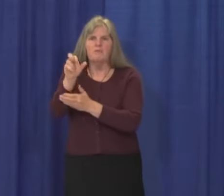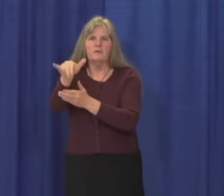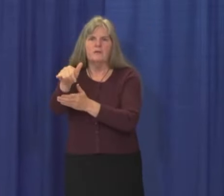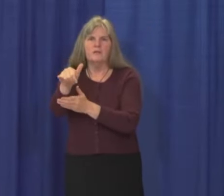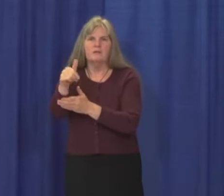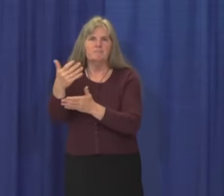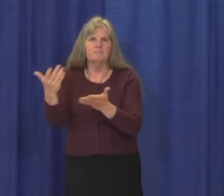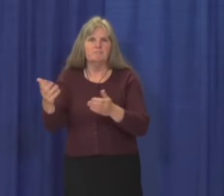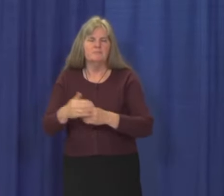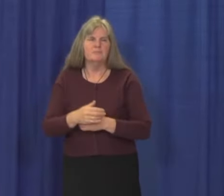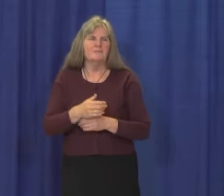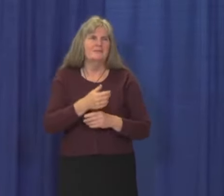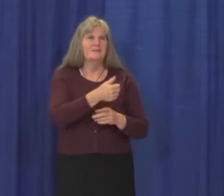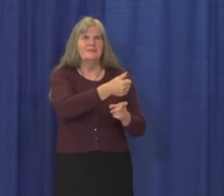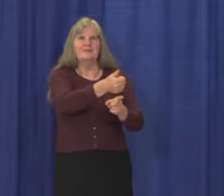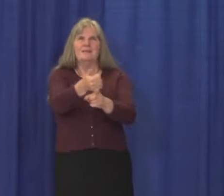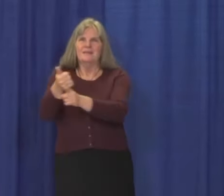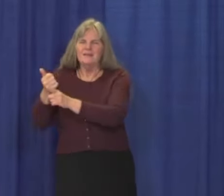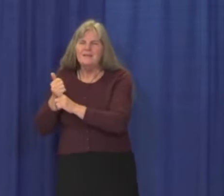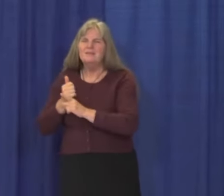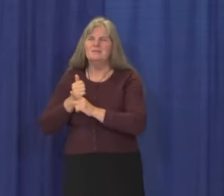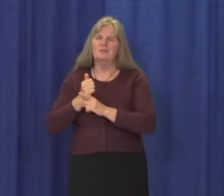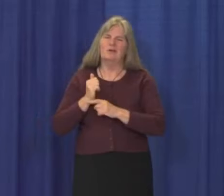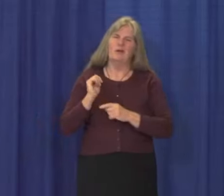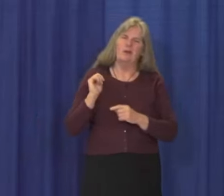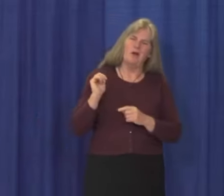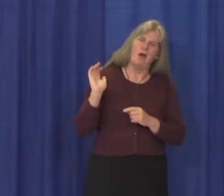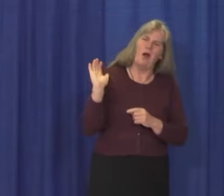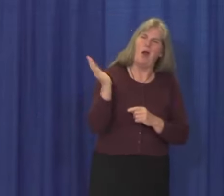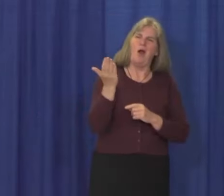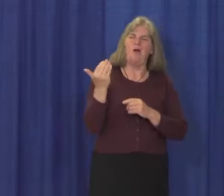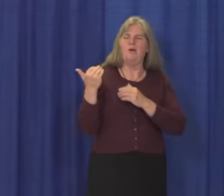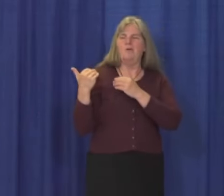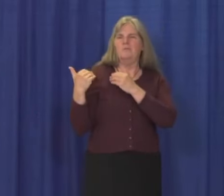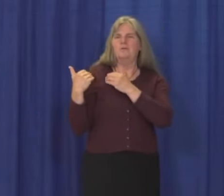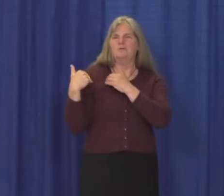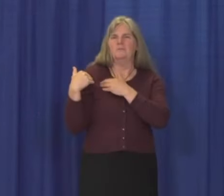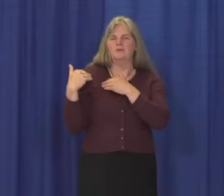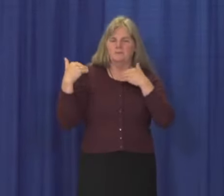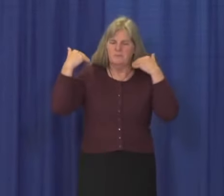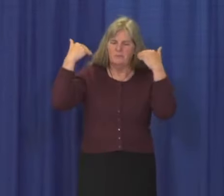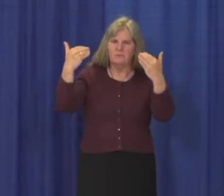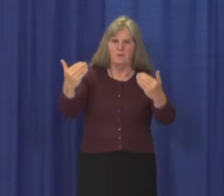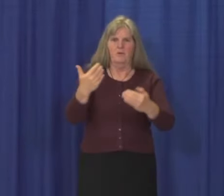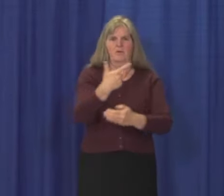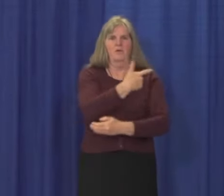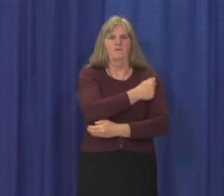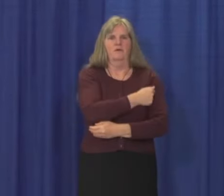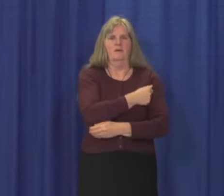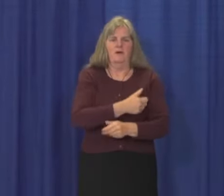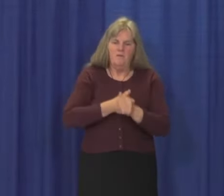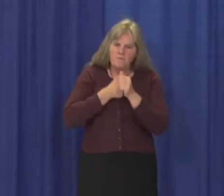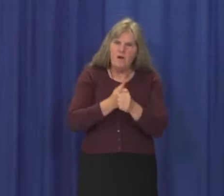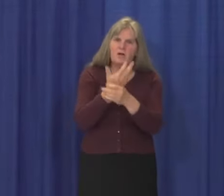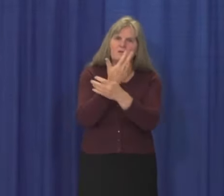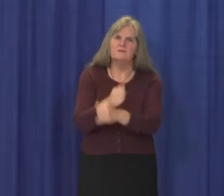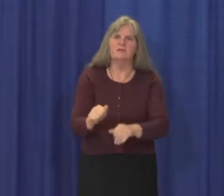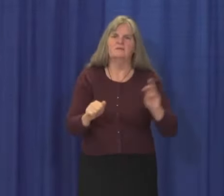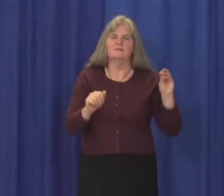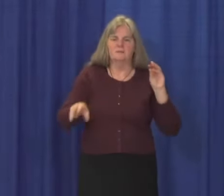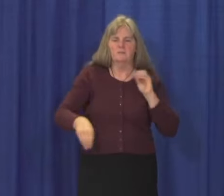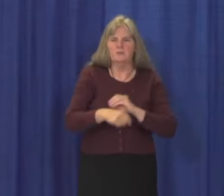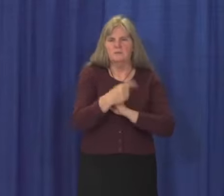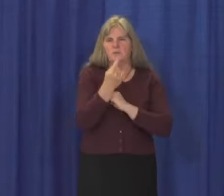Each and every one of us have a role in playing to get there. By getting vaccinated, by following the Safe 6+1, that's what we're